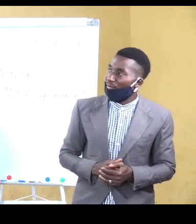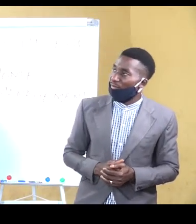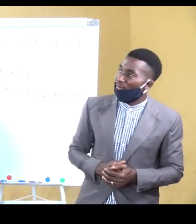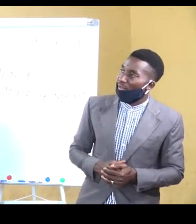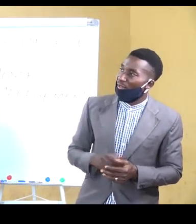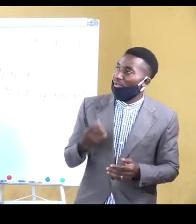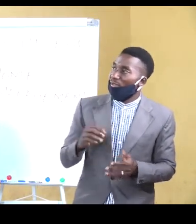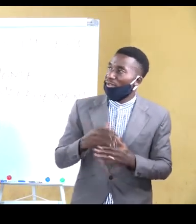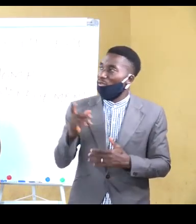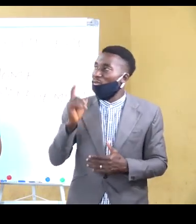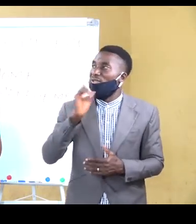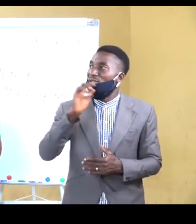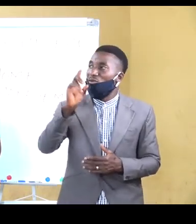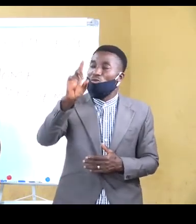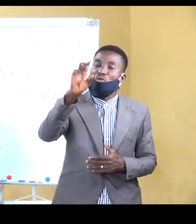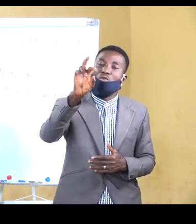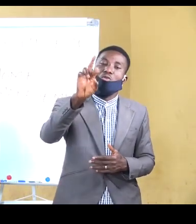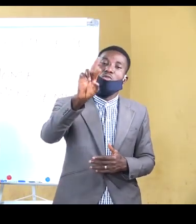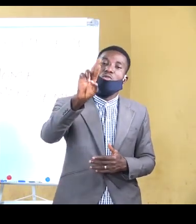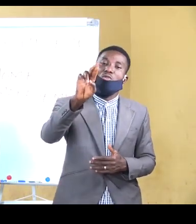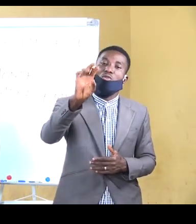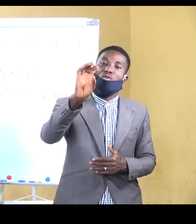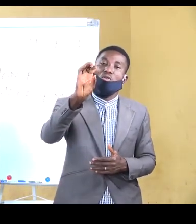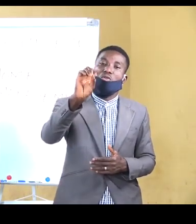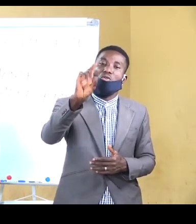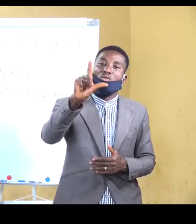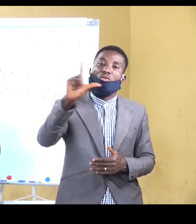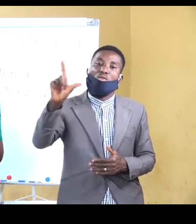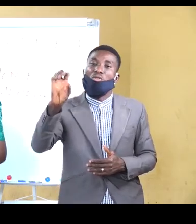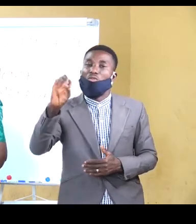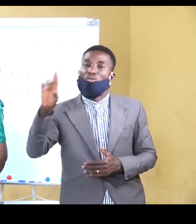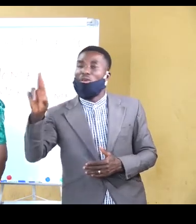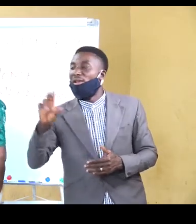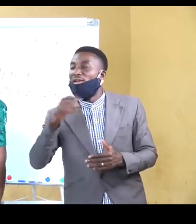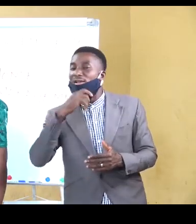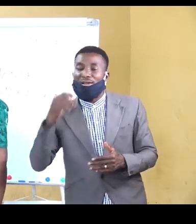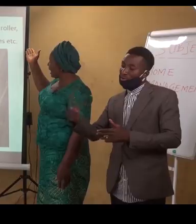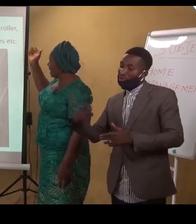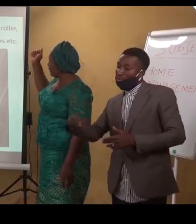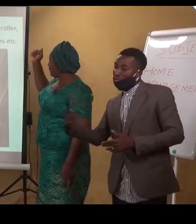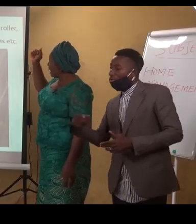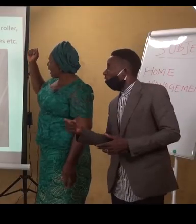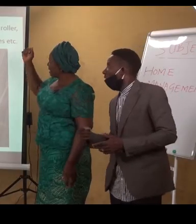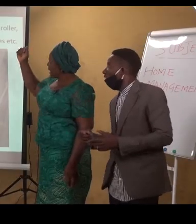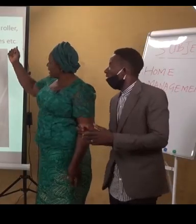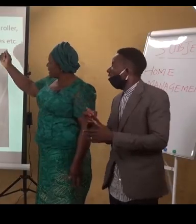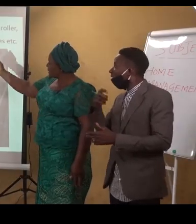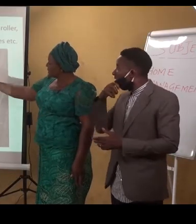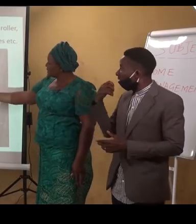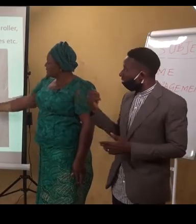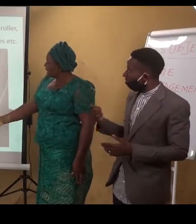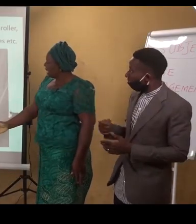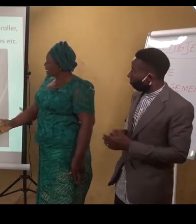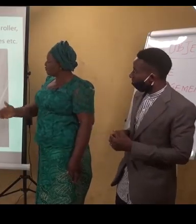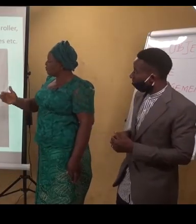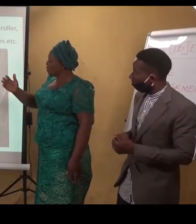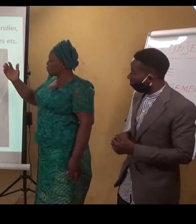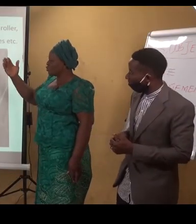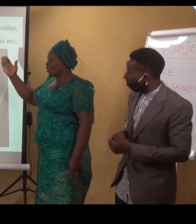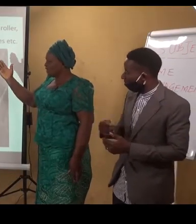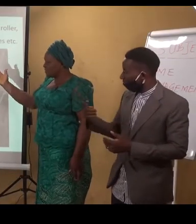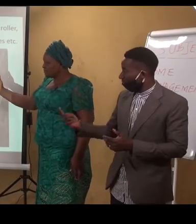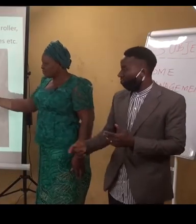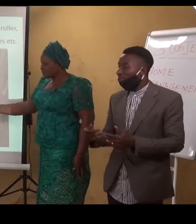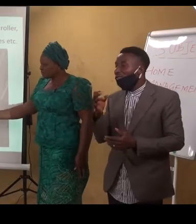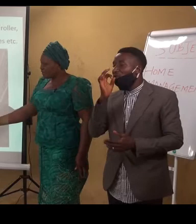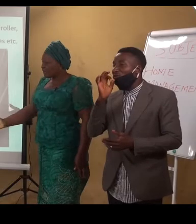foods are arranged in a roller plate or rotating roller, and then as the food